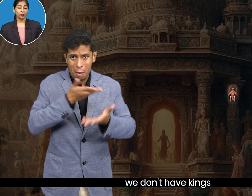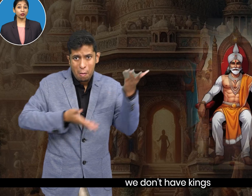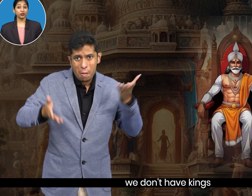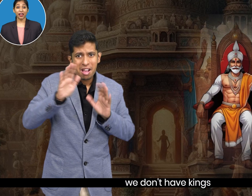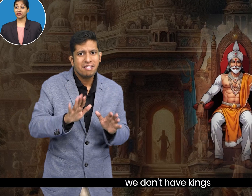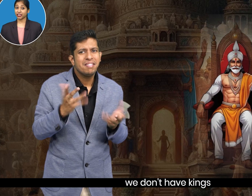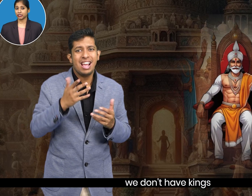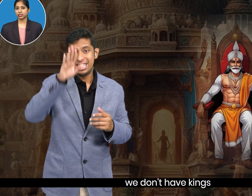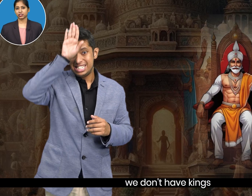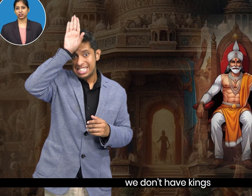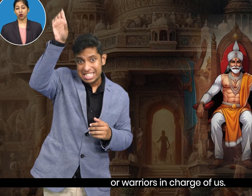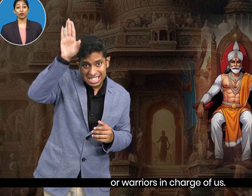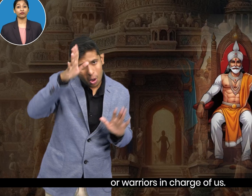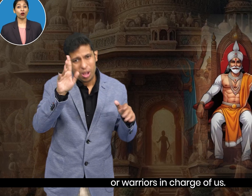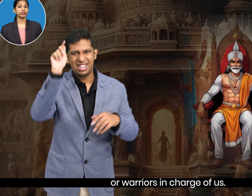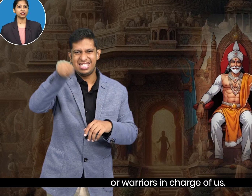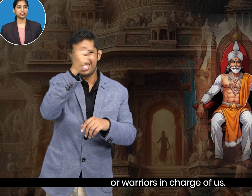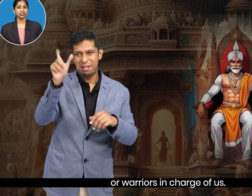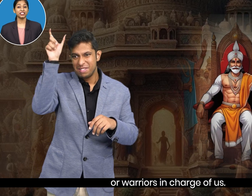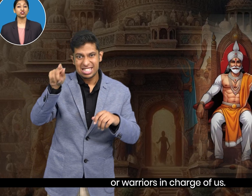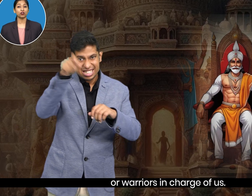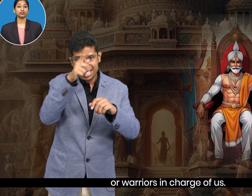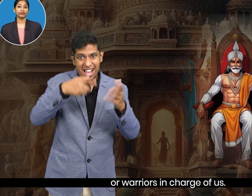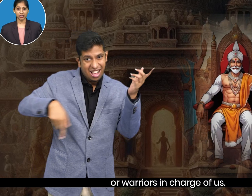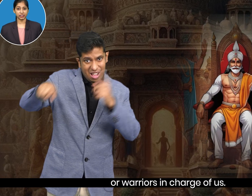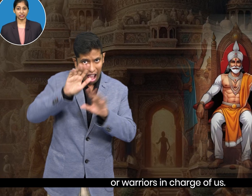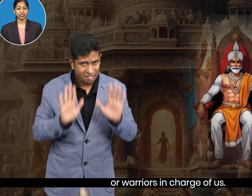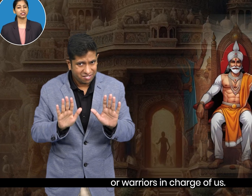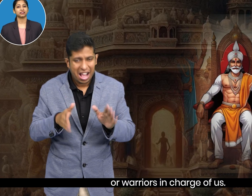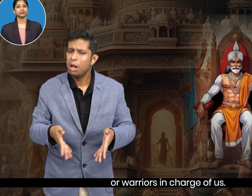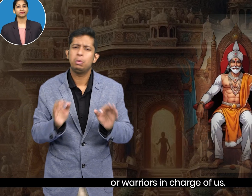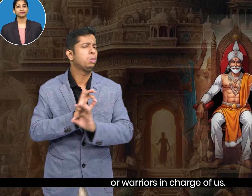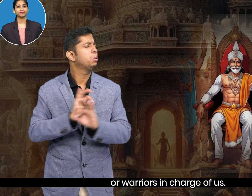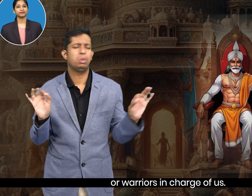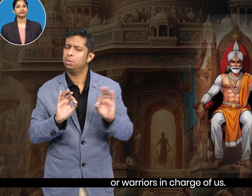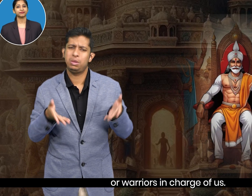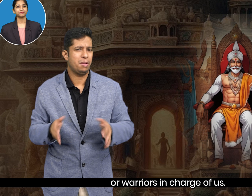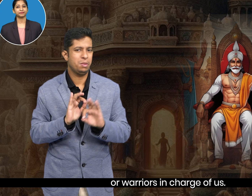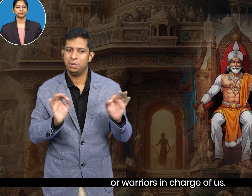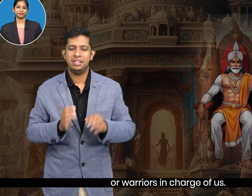Nowadays, we don't have kings or warriors in charge of us.